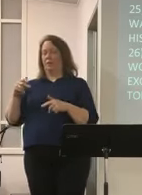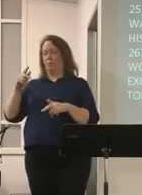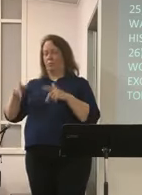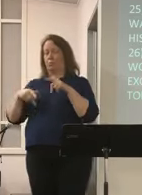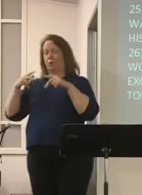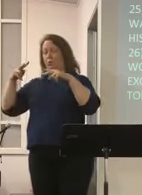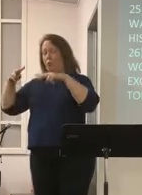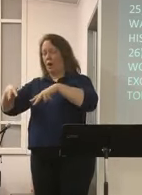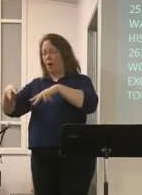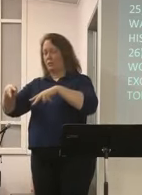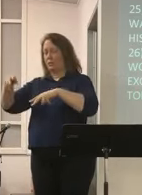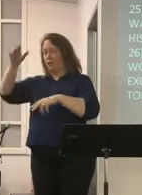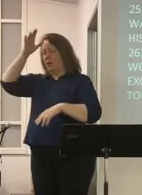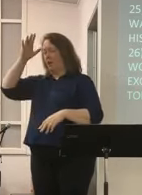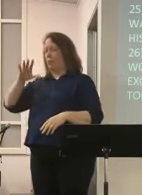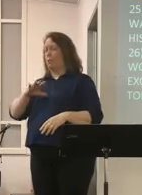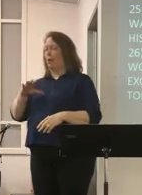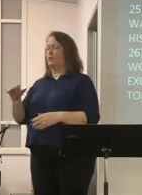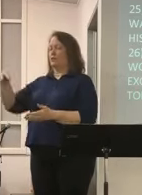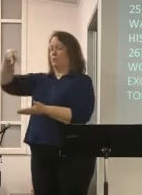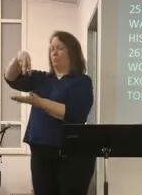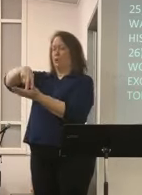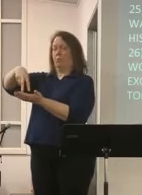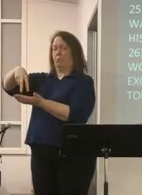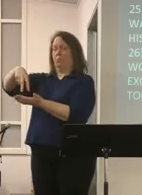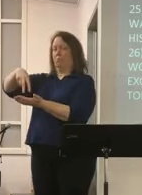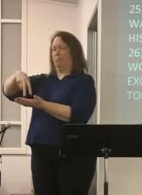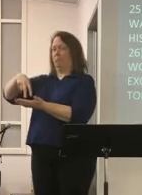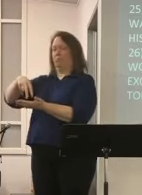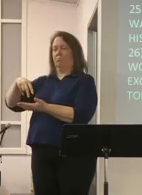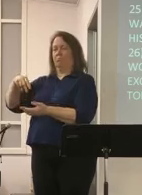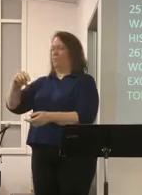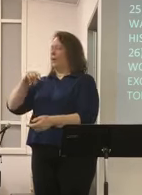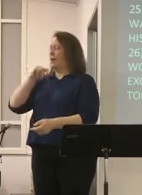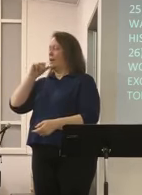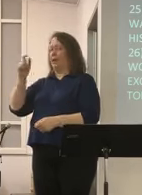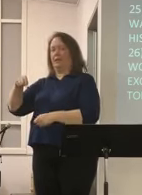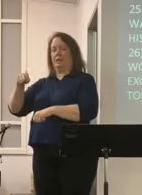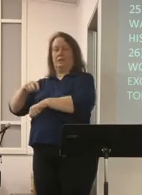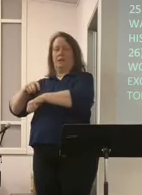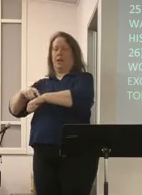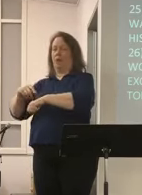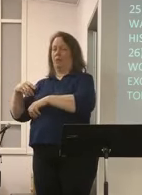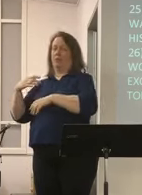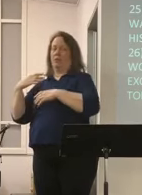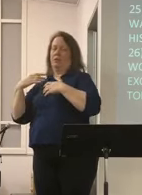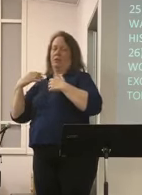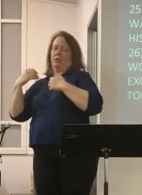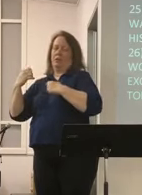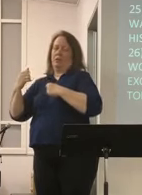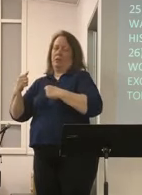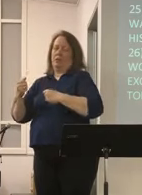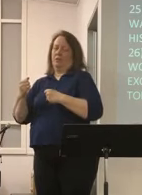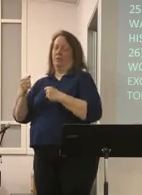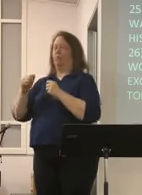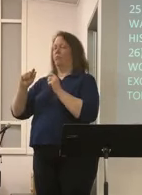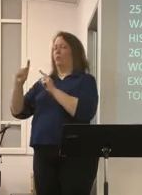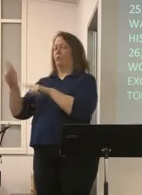up. He didn't need recovery time. He just jumped up, picked up his mat, and went home praising